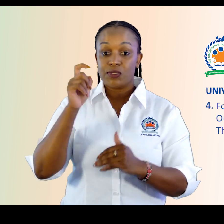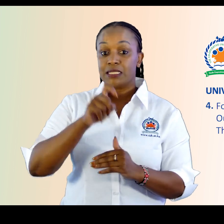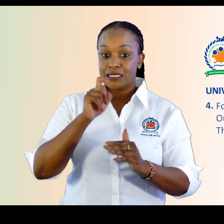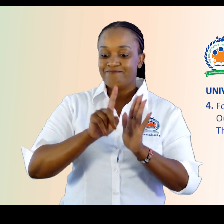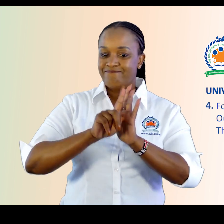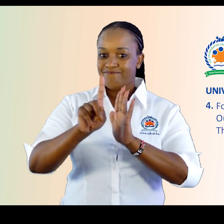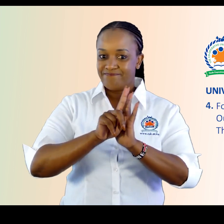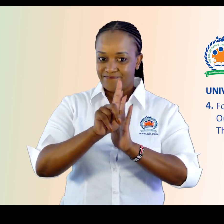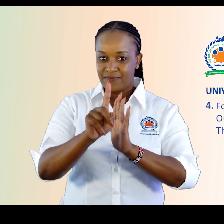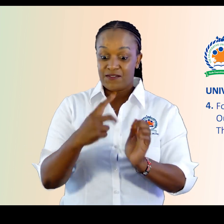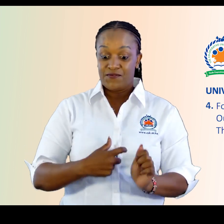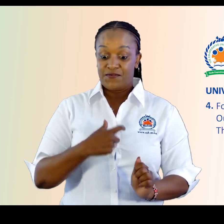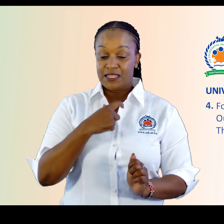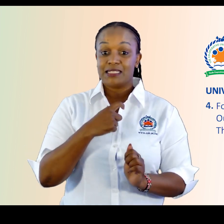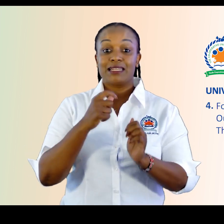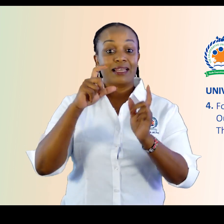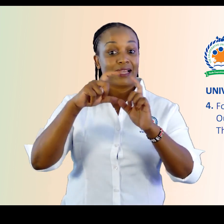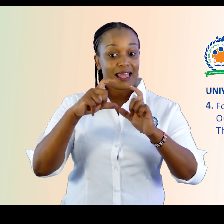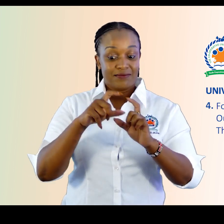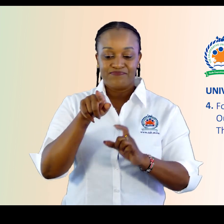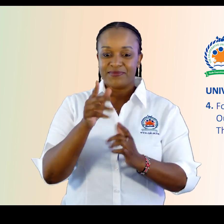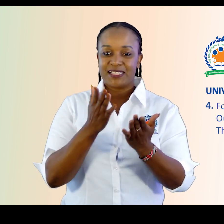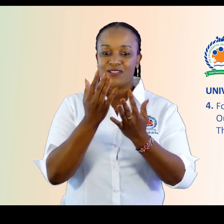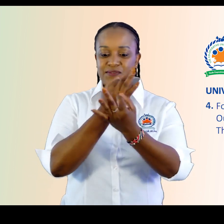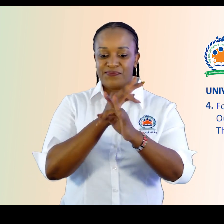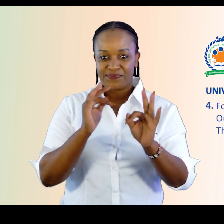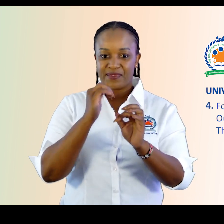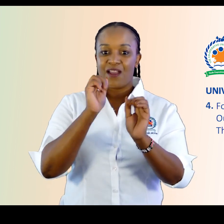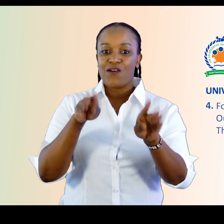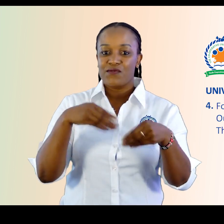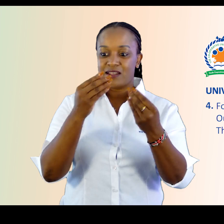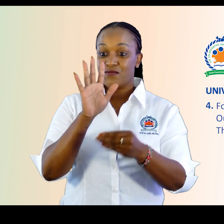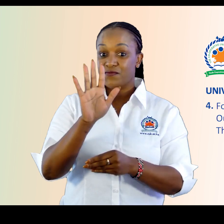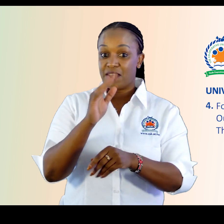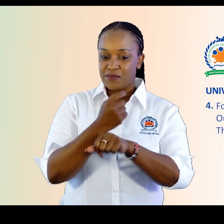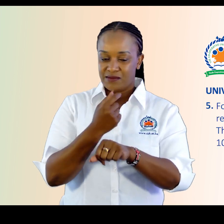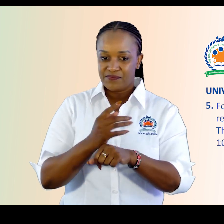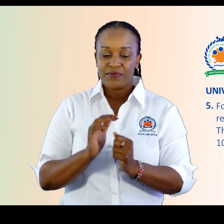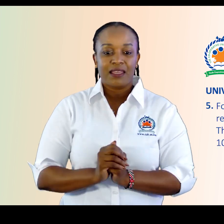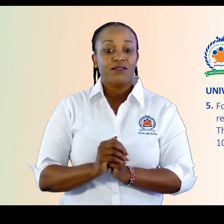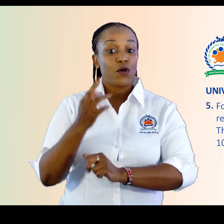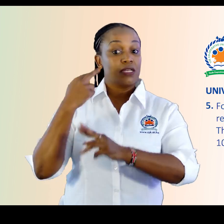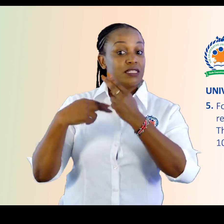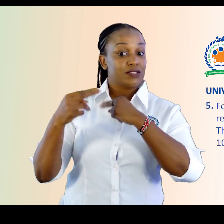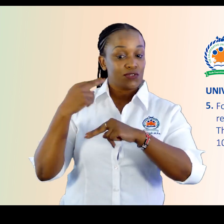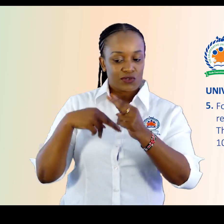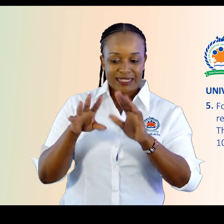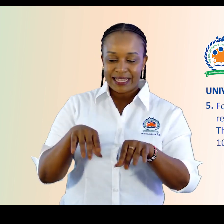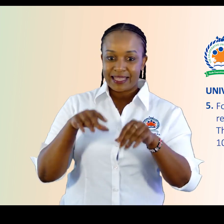outpatient visit card. This service is free and is offered in 5 minutes. For history taking and